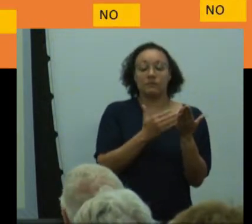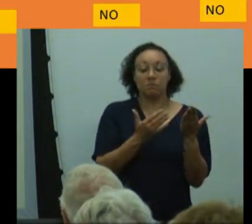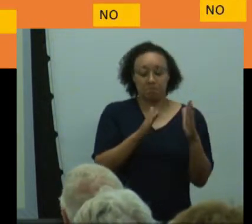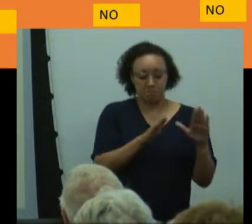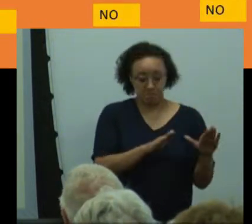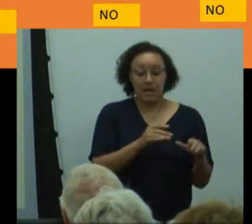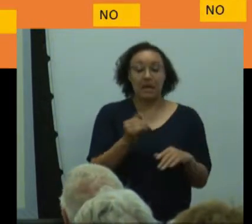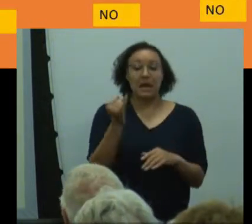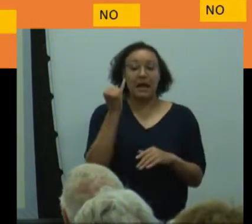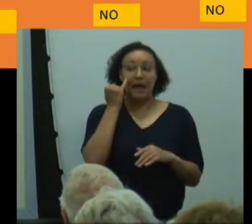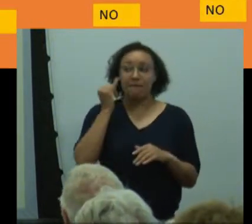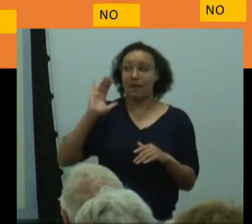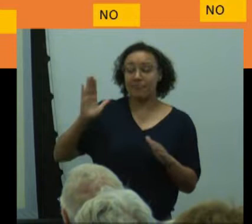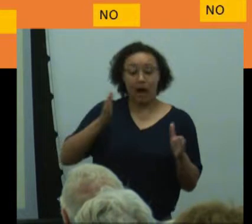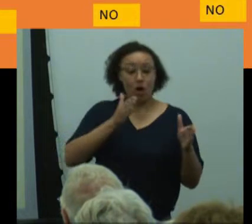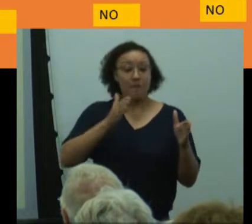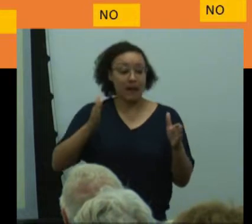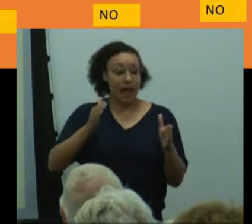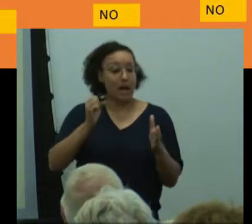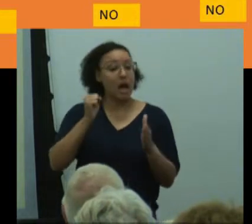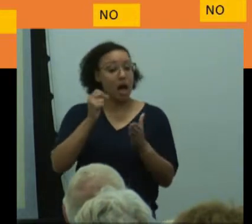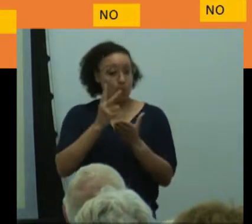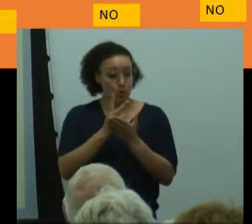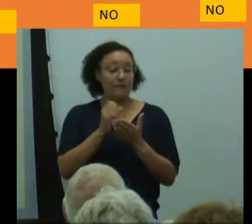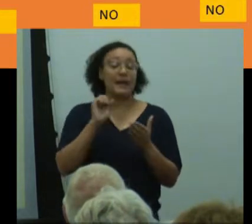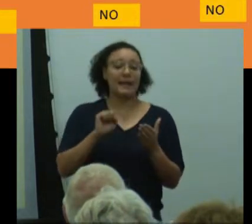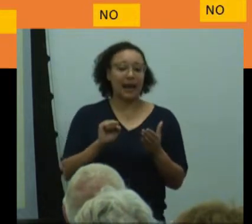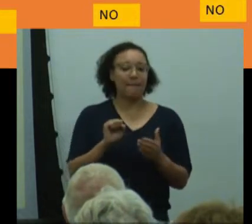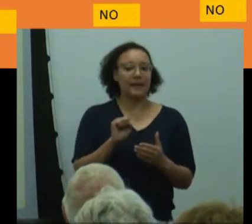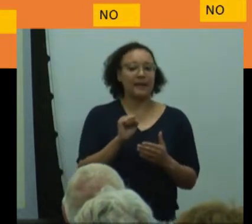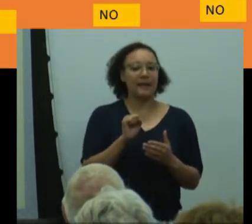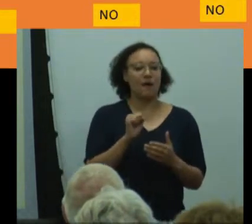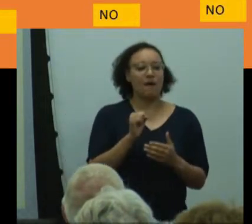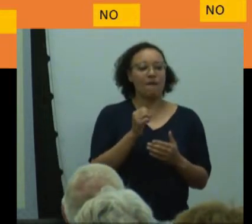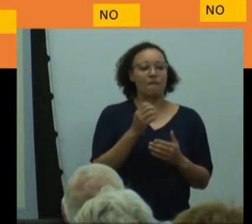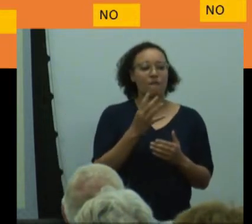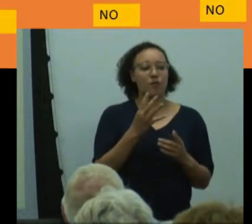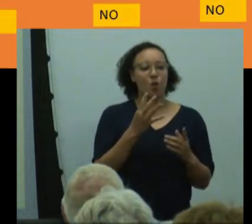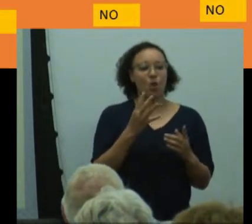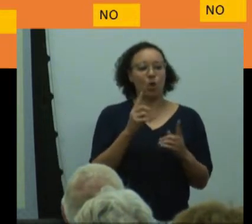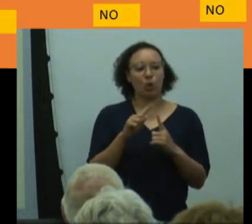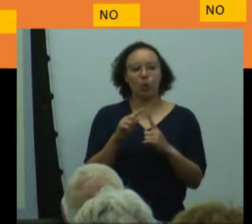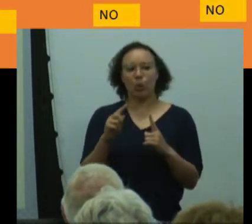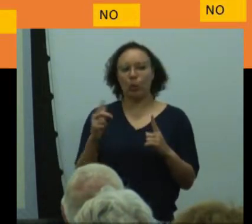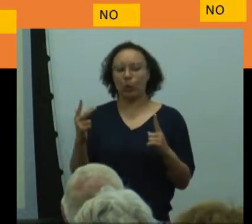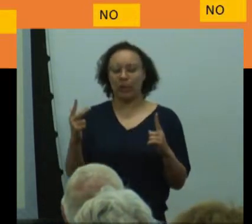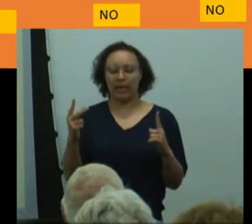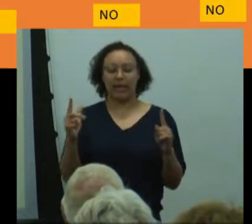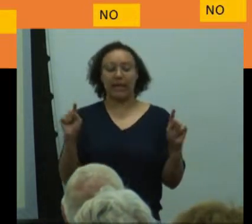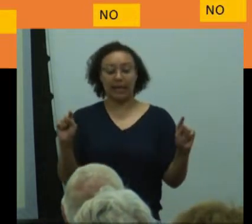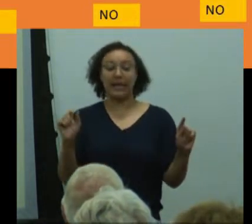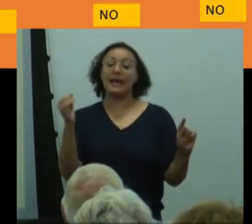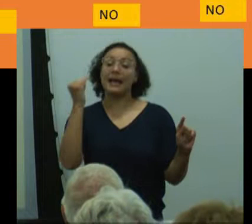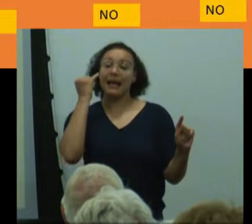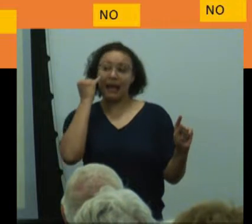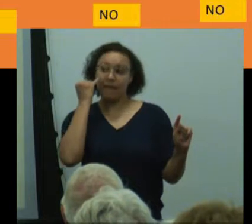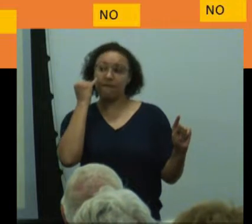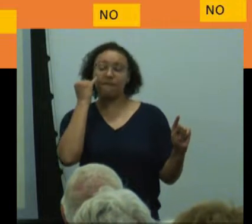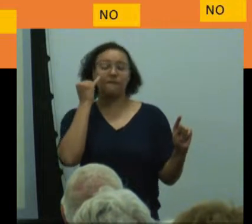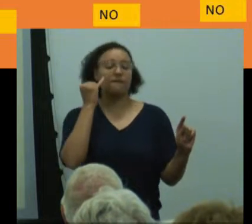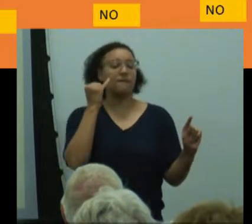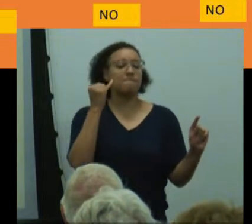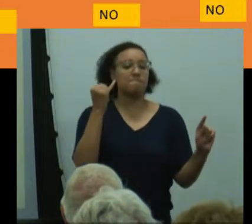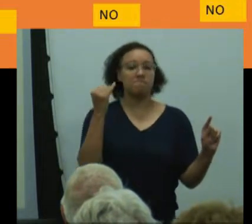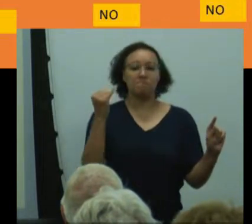approved by 4-3, it can be approved by 4-3. If the 2 minority representatives, the 2